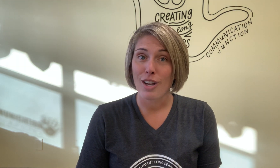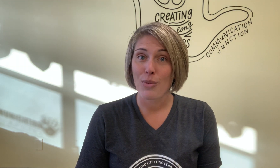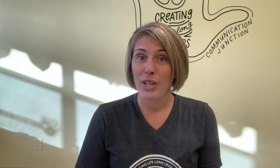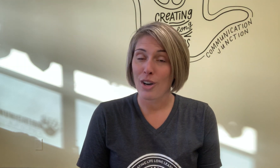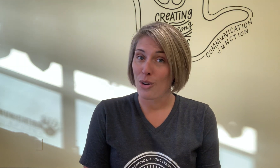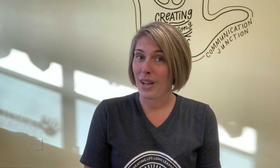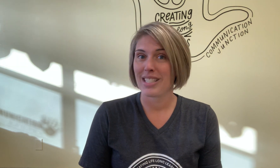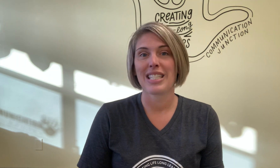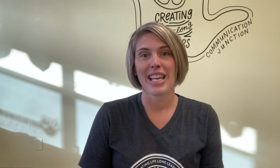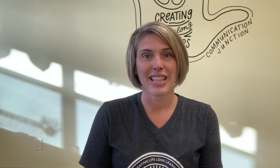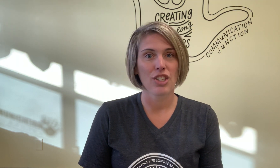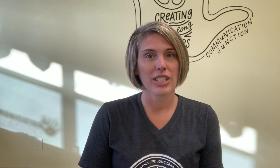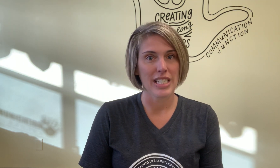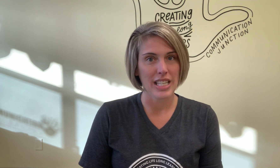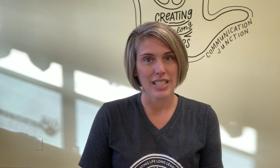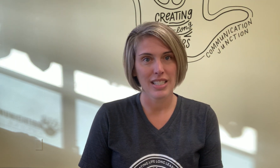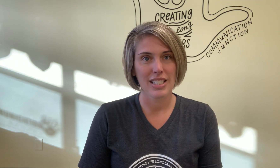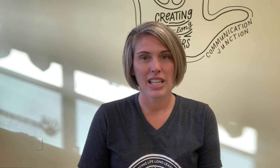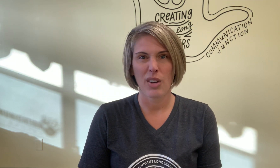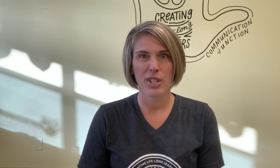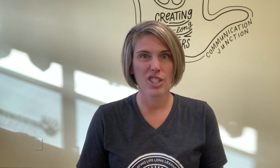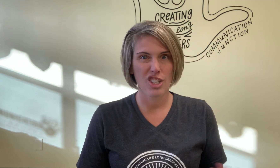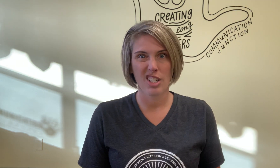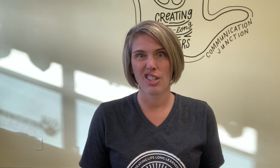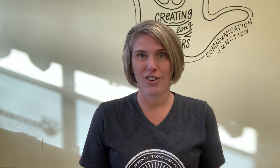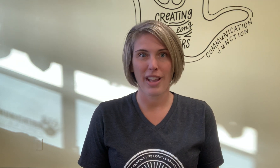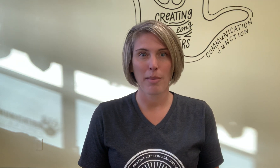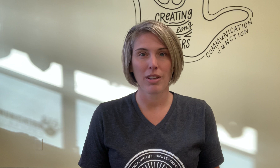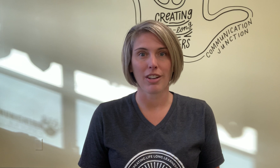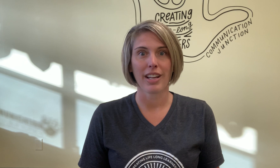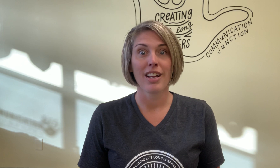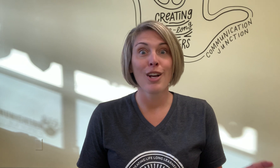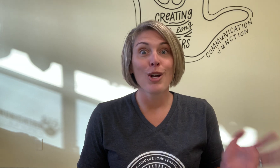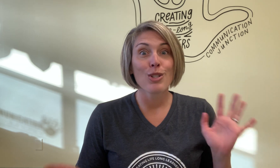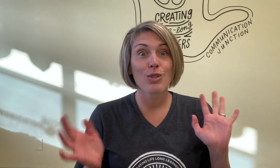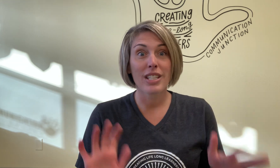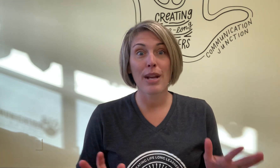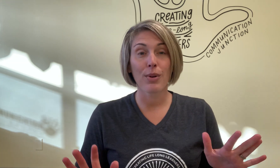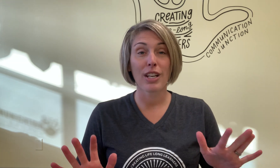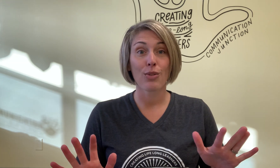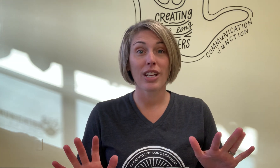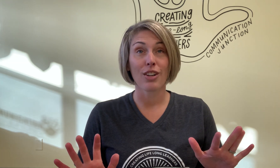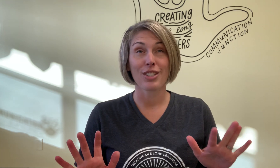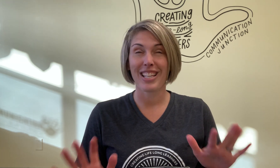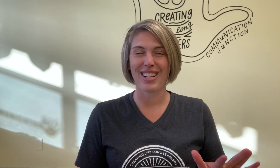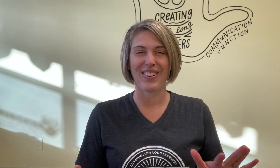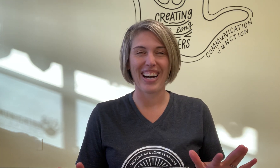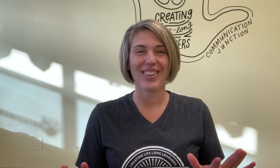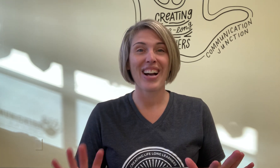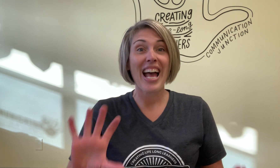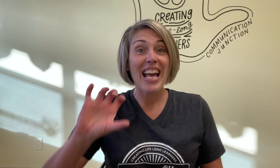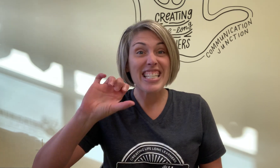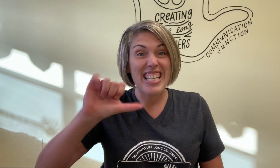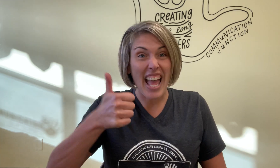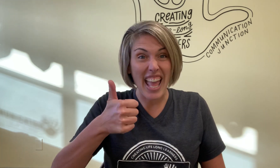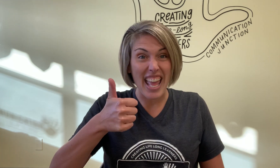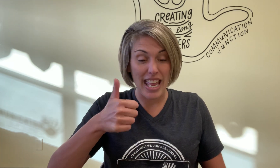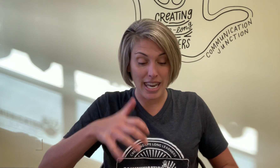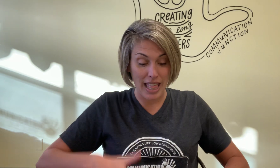we know as 10 Little Indians. We just changed the vocabulary. So today we're going to sing about 10